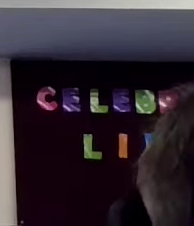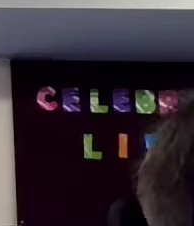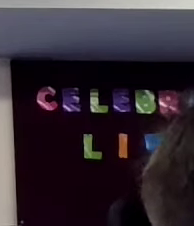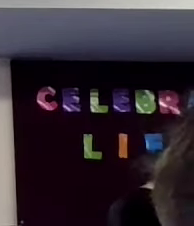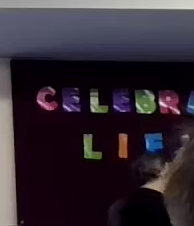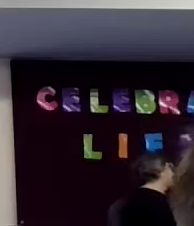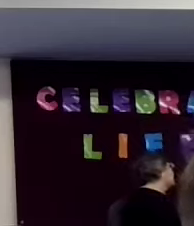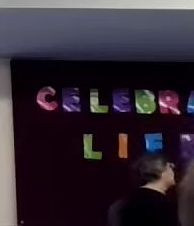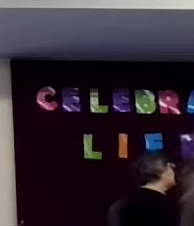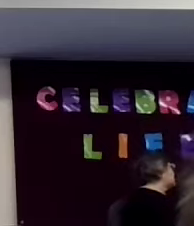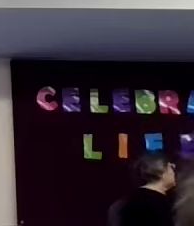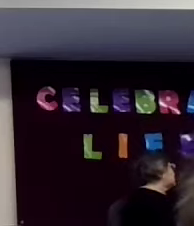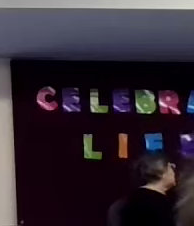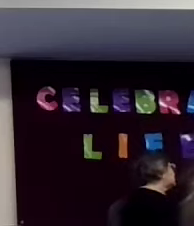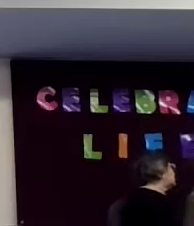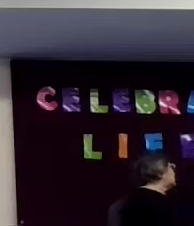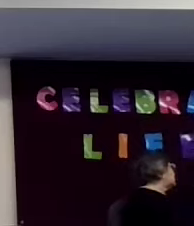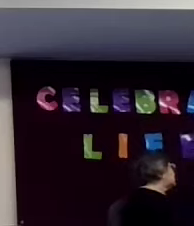Trying to get myself back in.